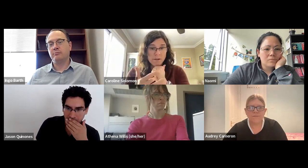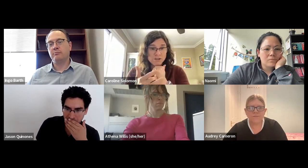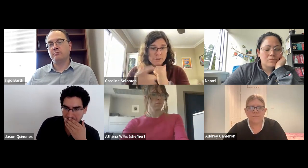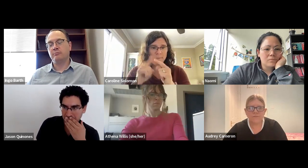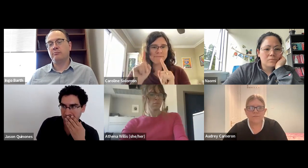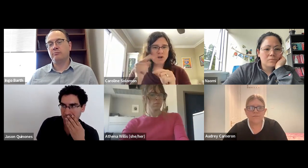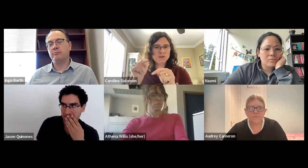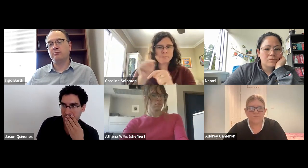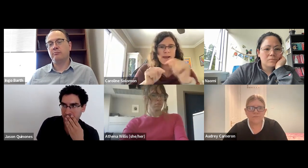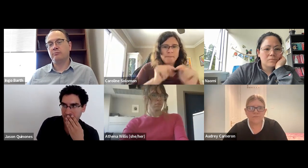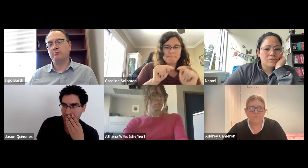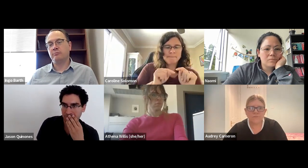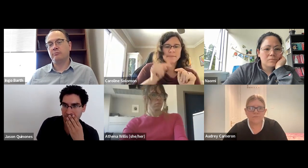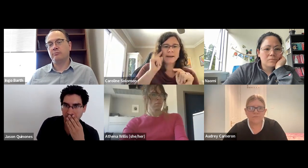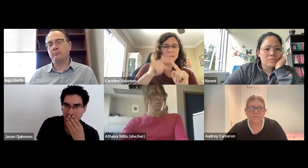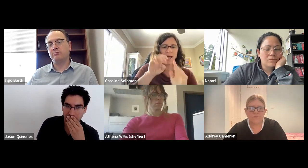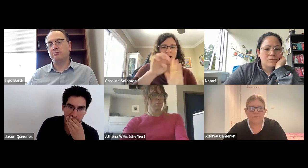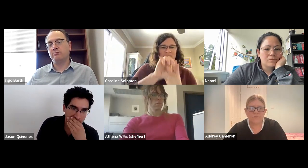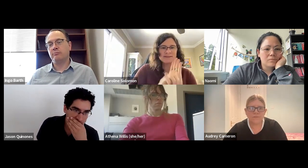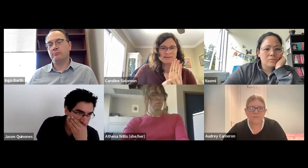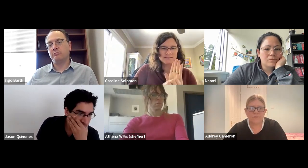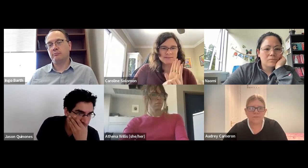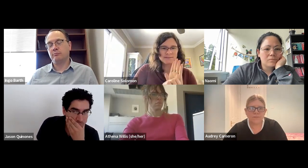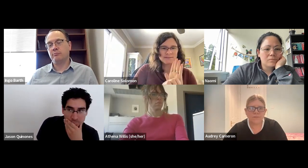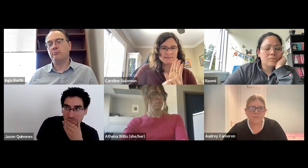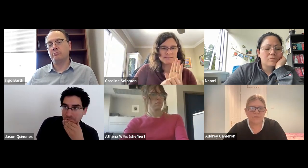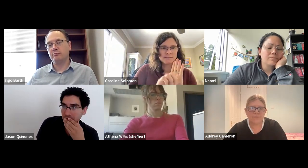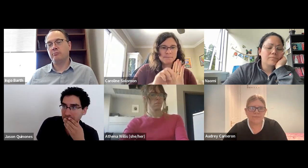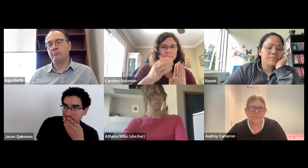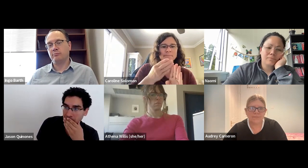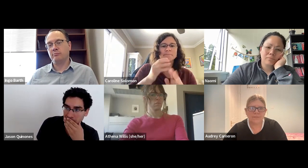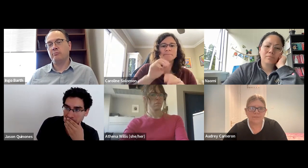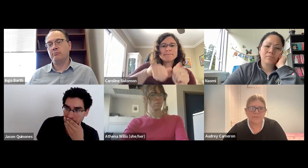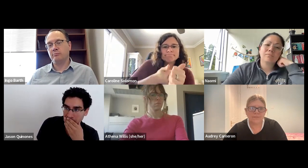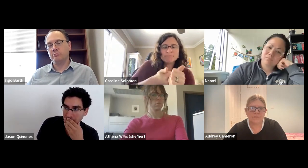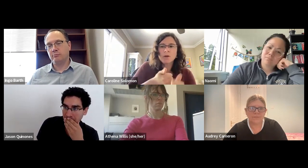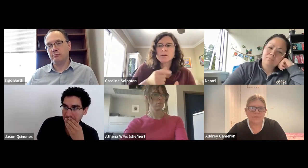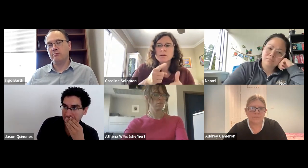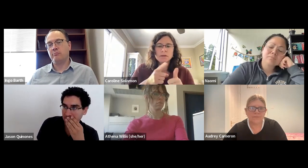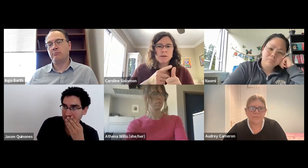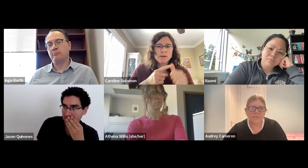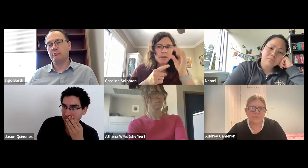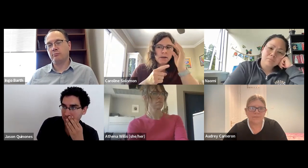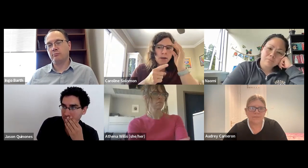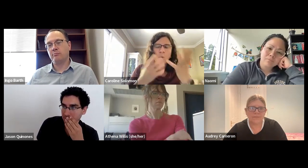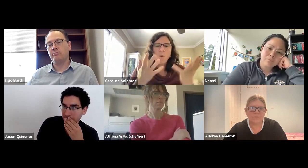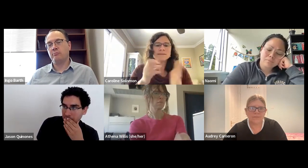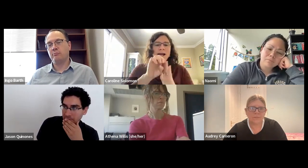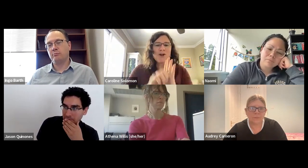And so when you're developing new technology, you have to back up from there and think about ethics, the ethics behind